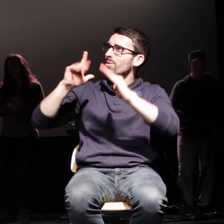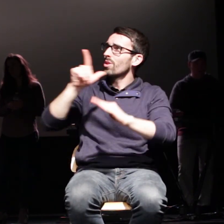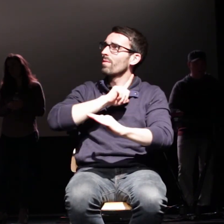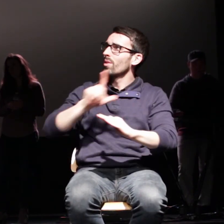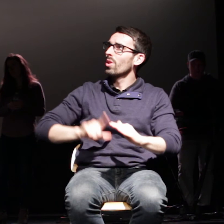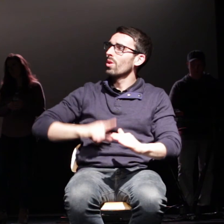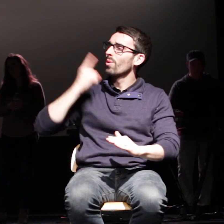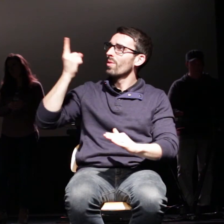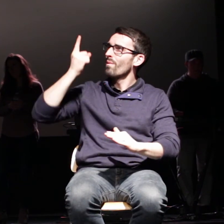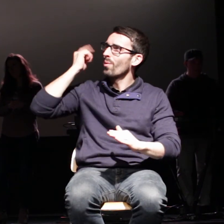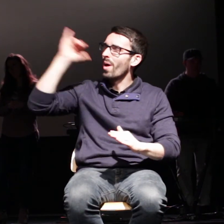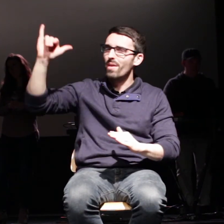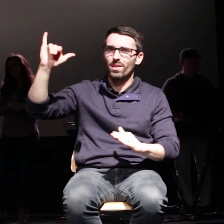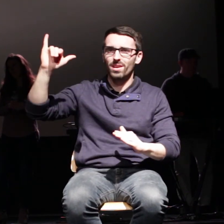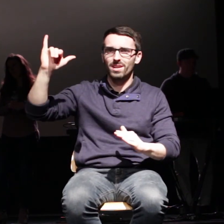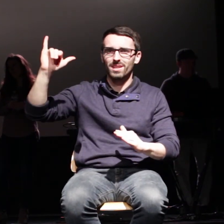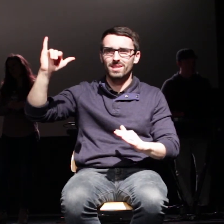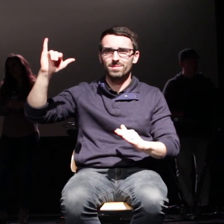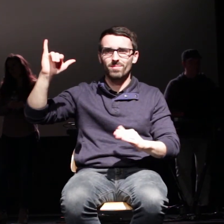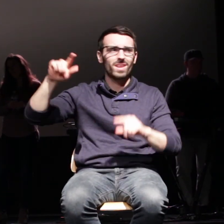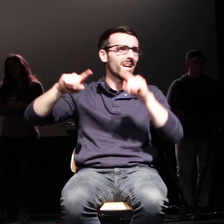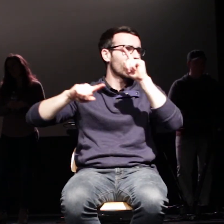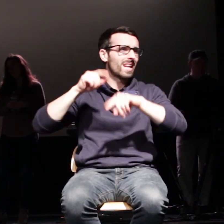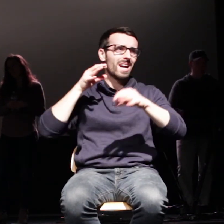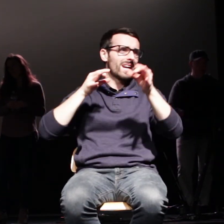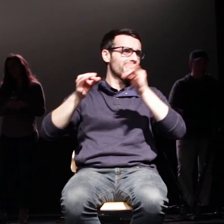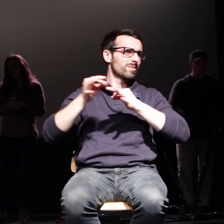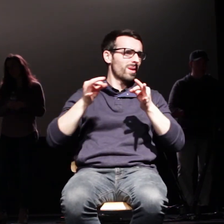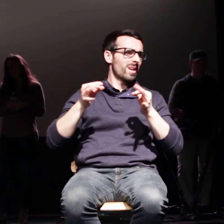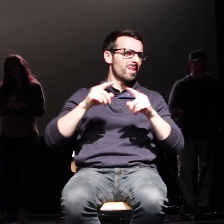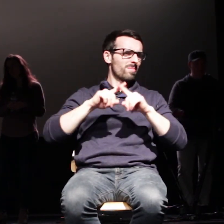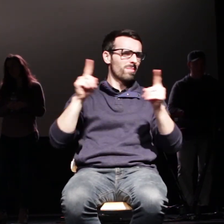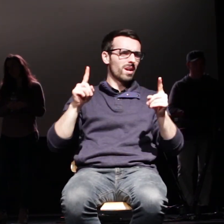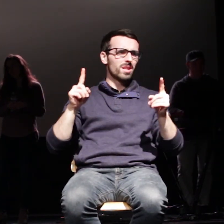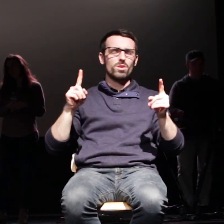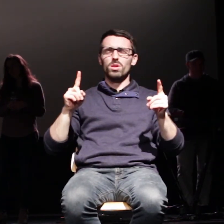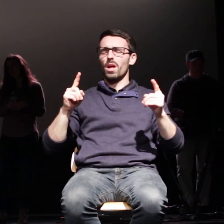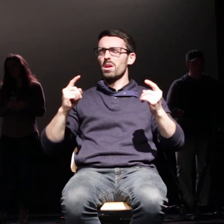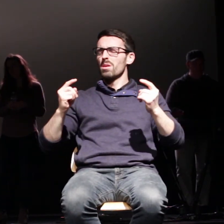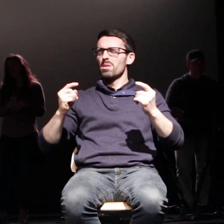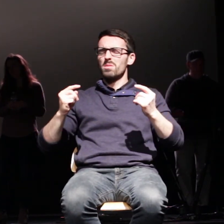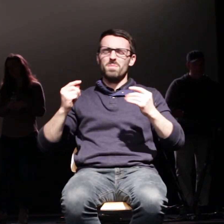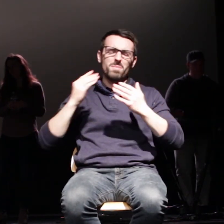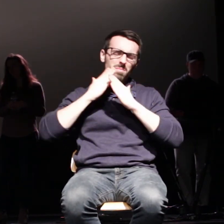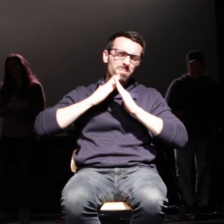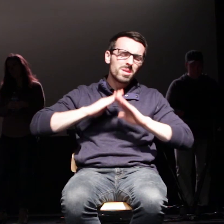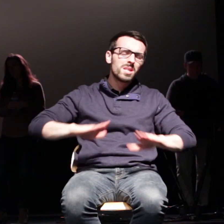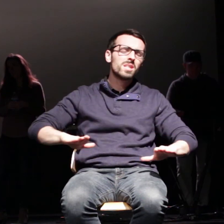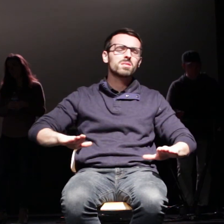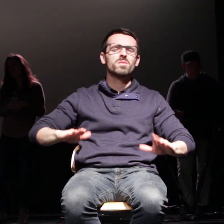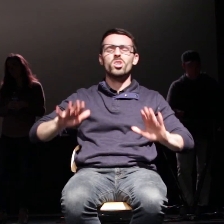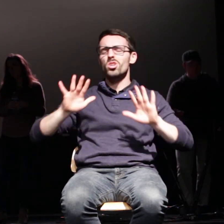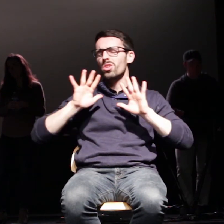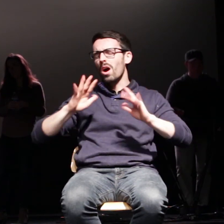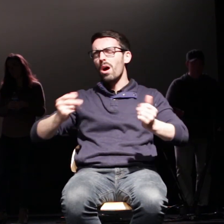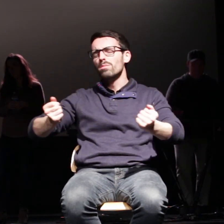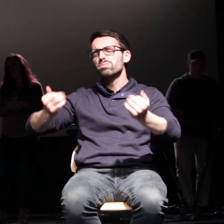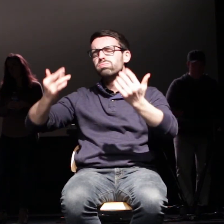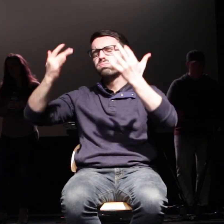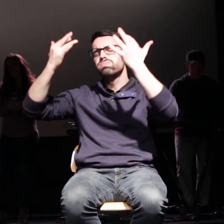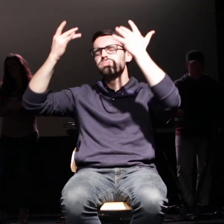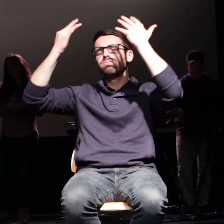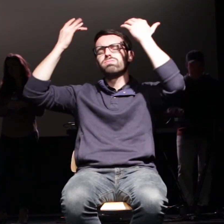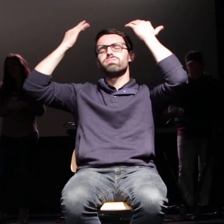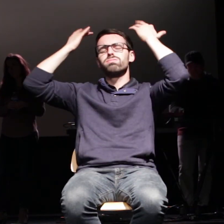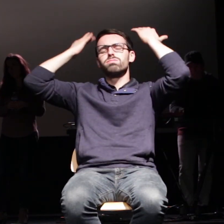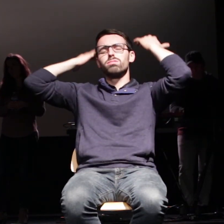I cannot explain to you what happened in that moment. All I know is this like tidal wave of peace and God's comfort just came over me in that moment. And I